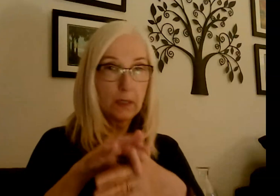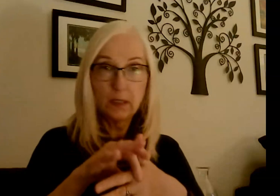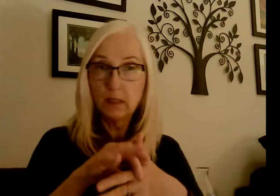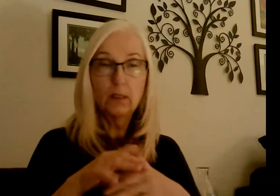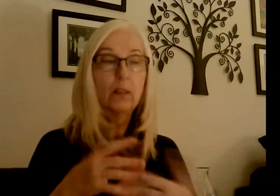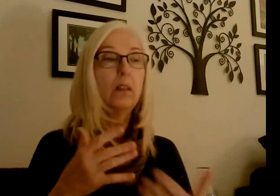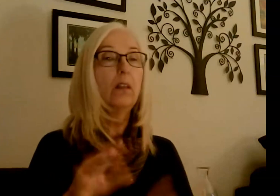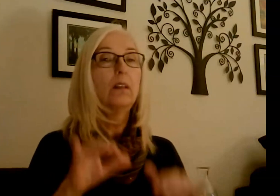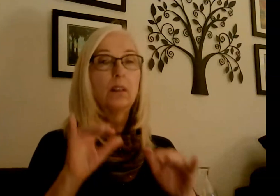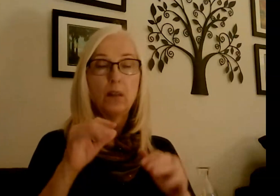So